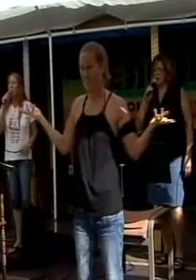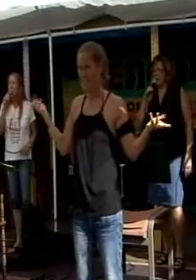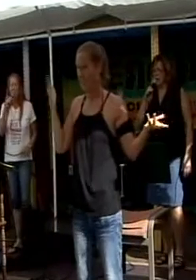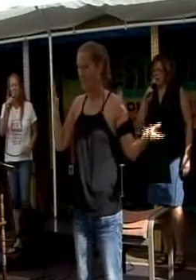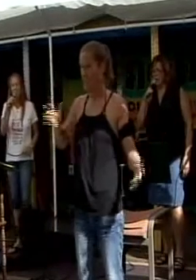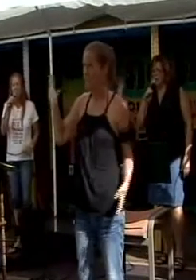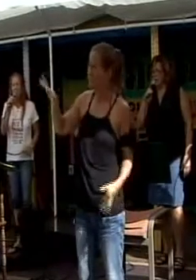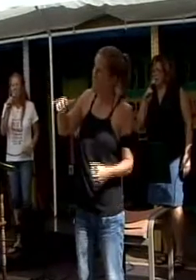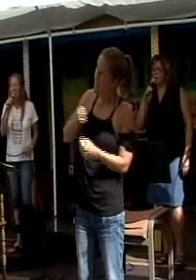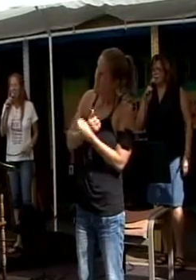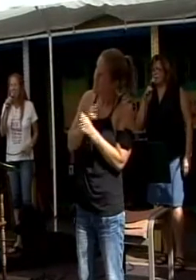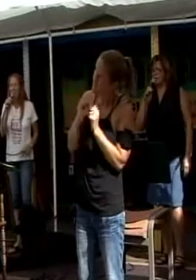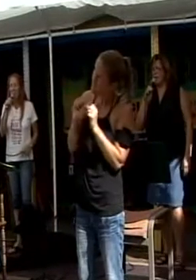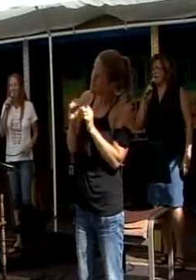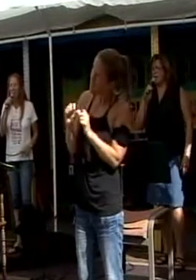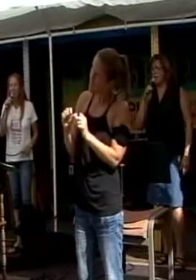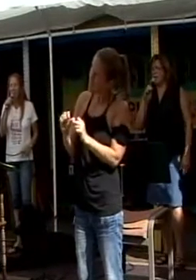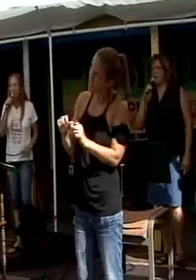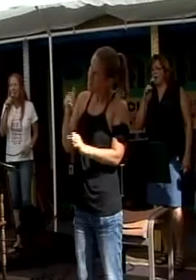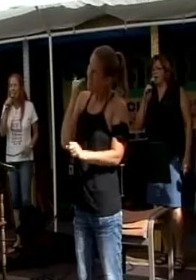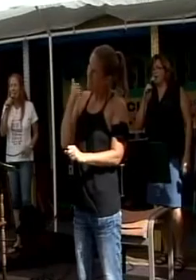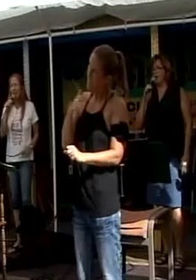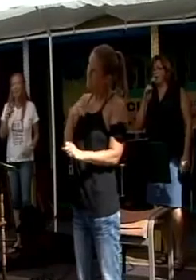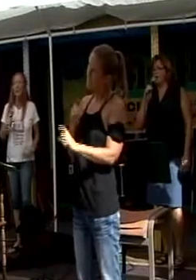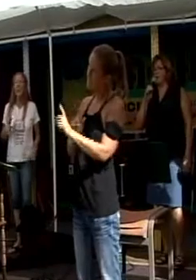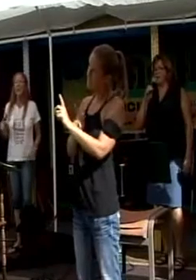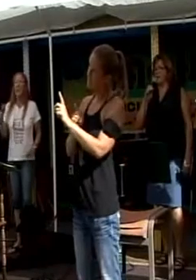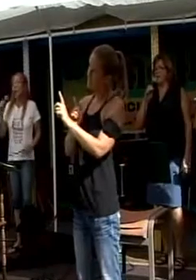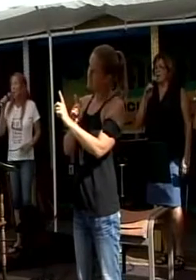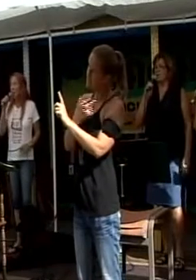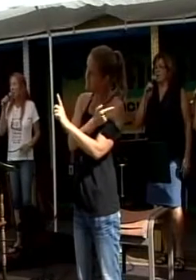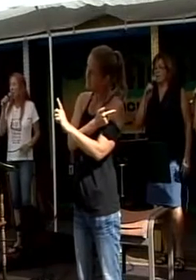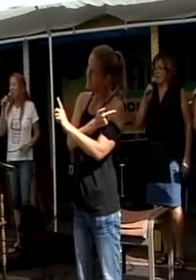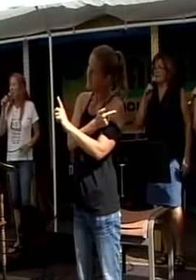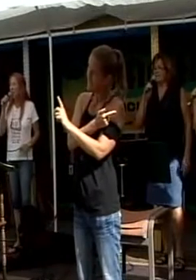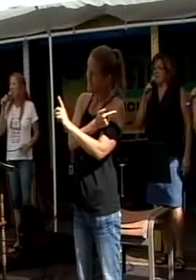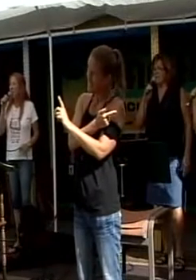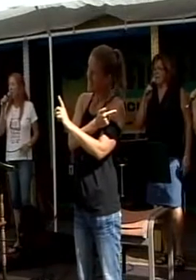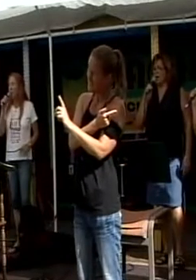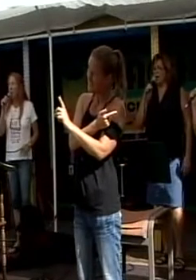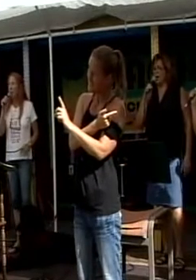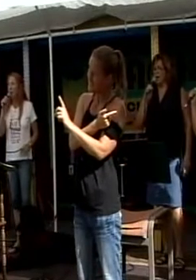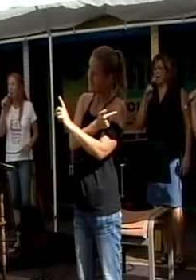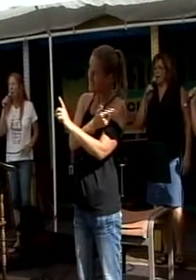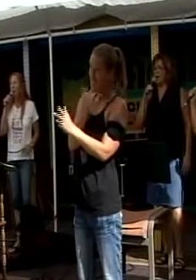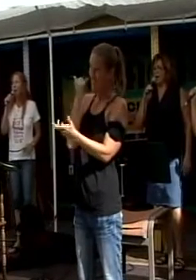continue when the walk becomes a crawl? What if I